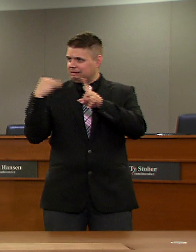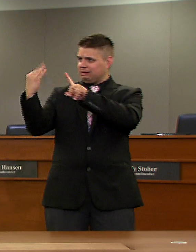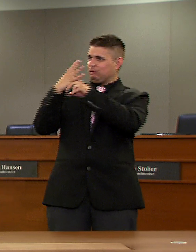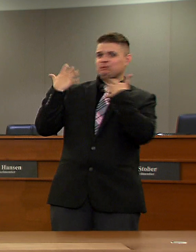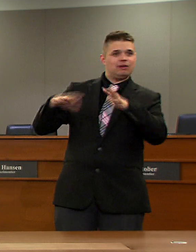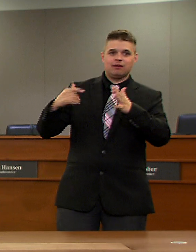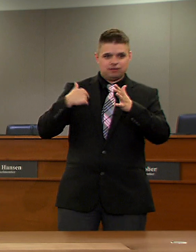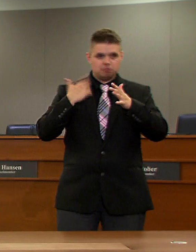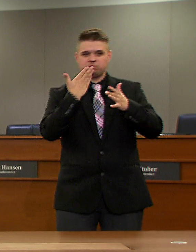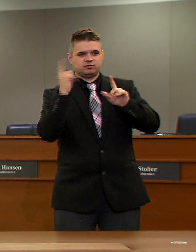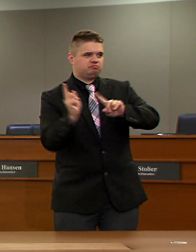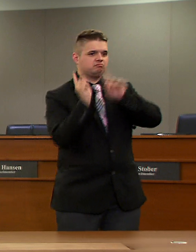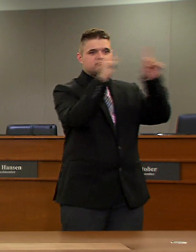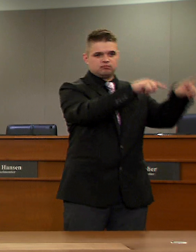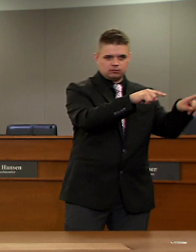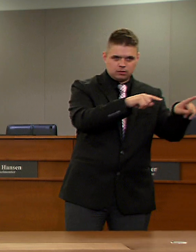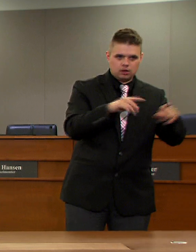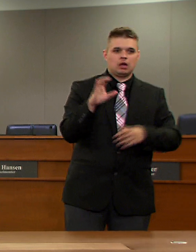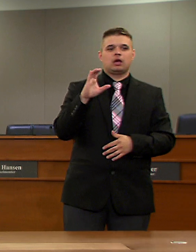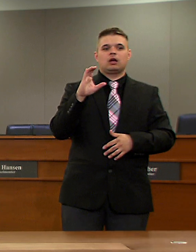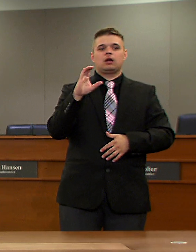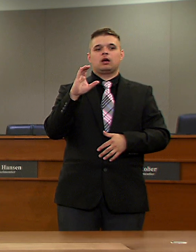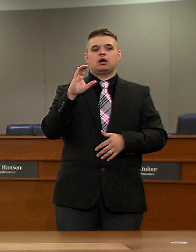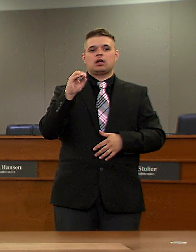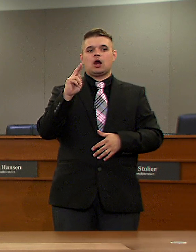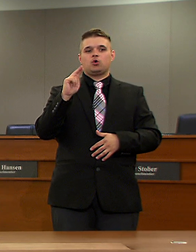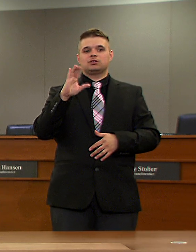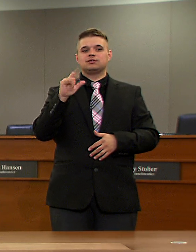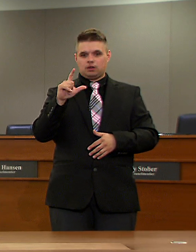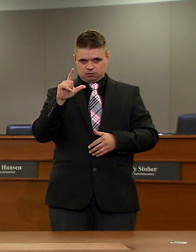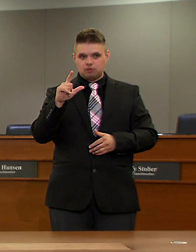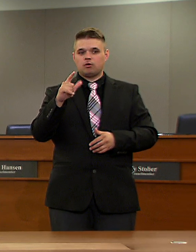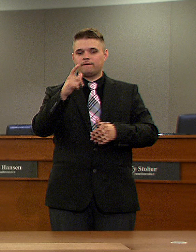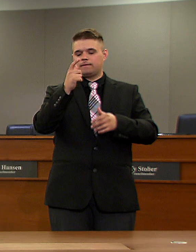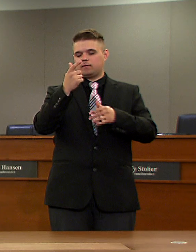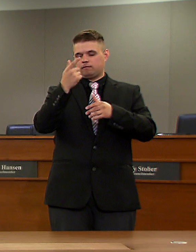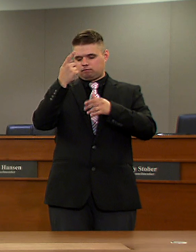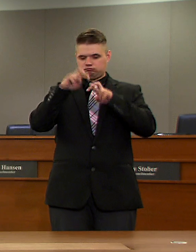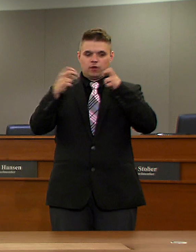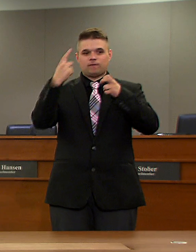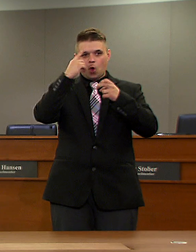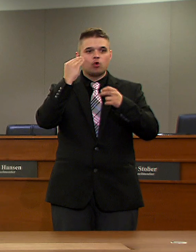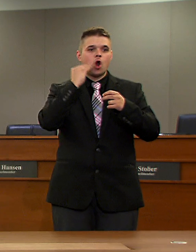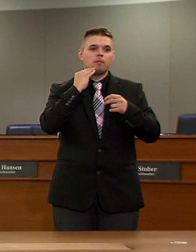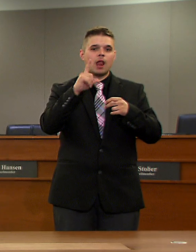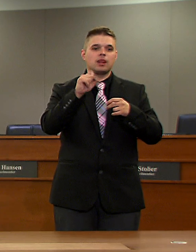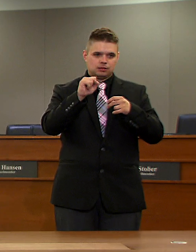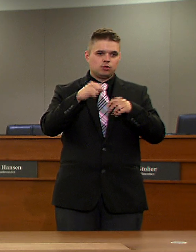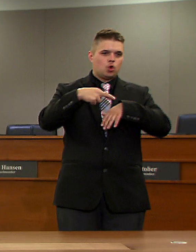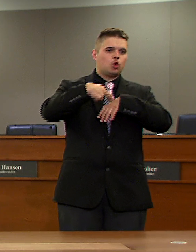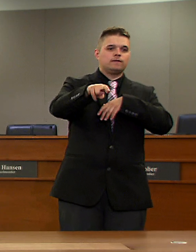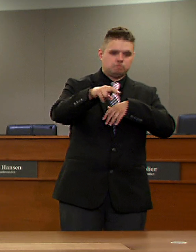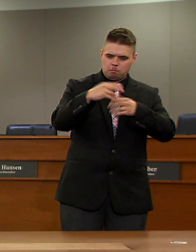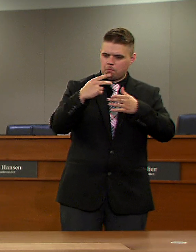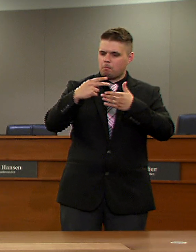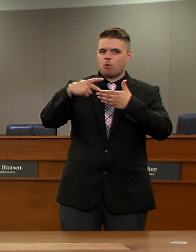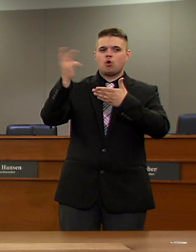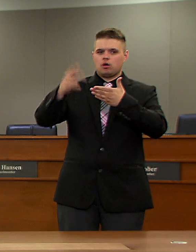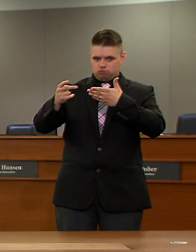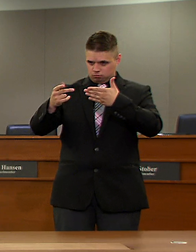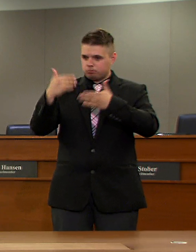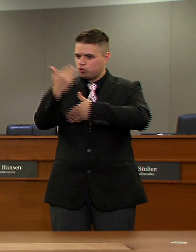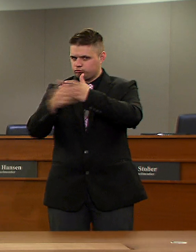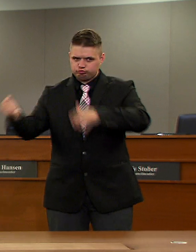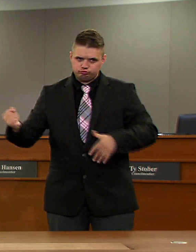has established a referral process which hospitals and community organizations can use to